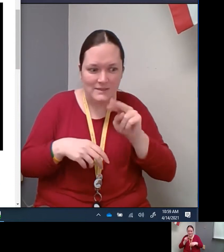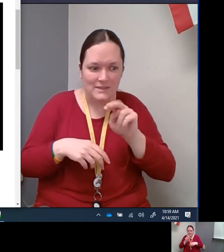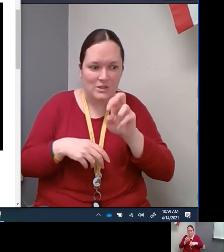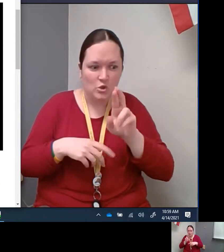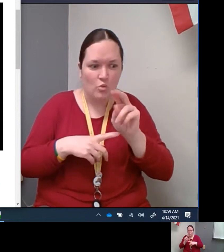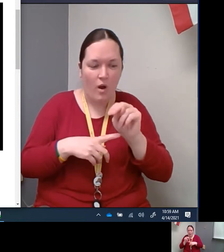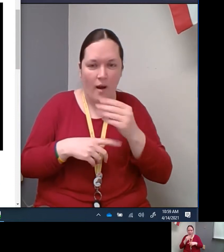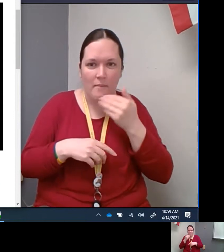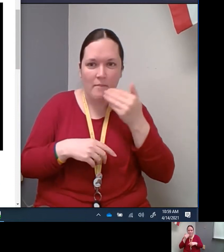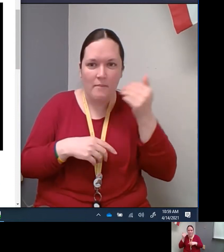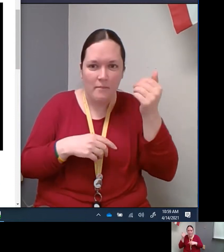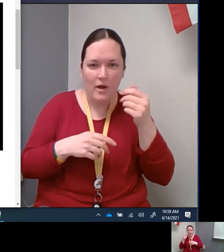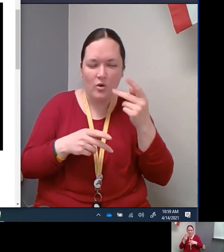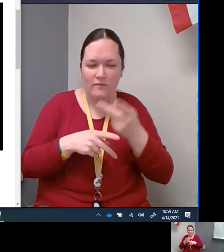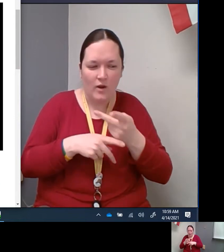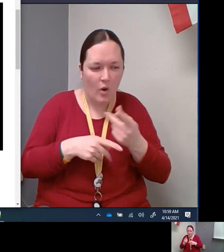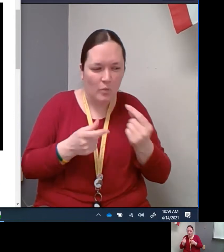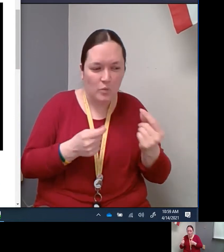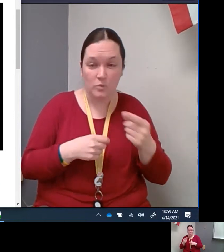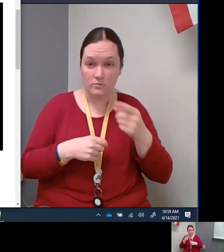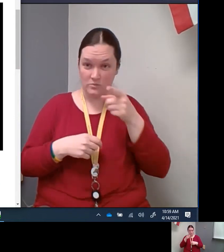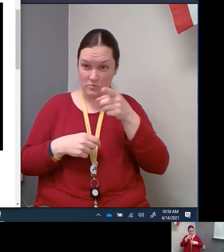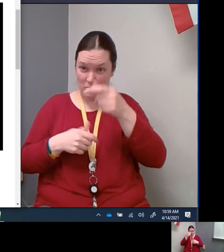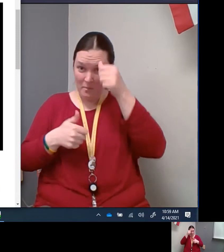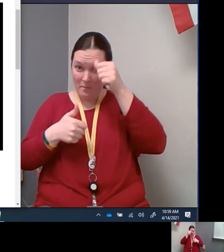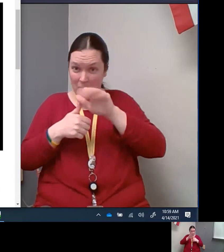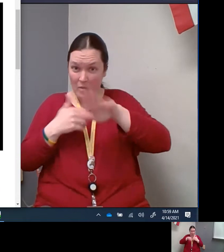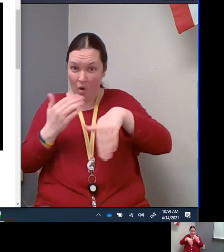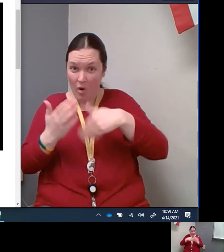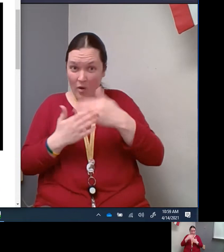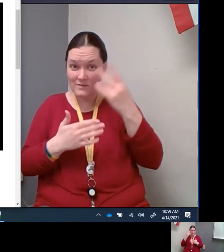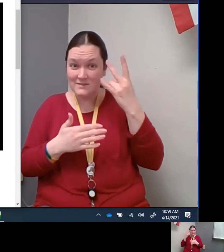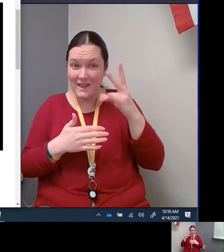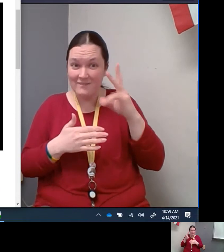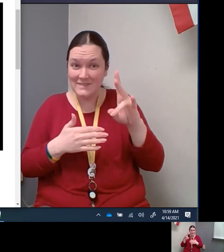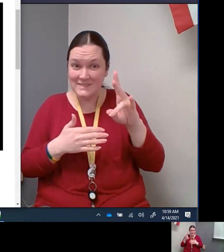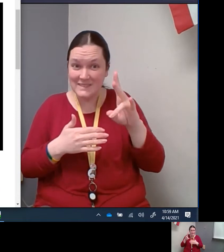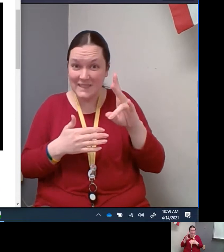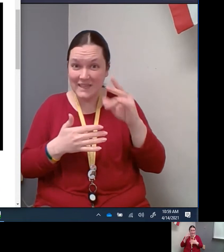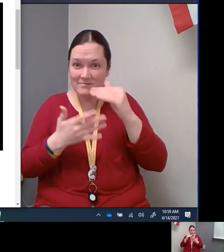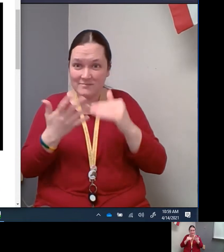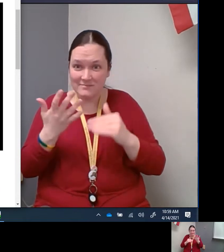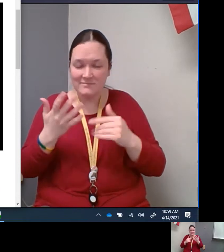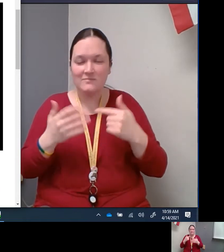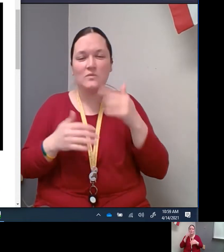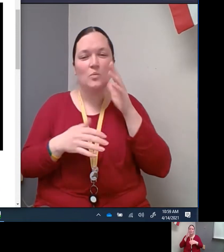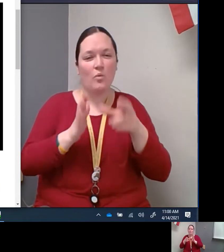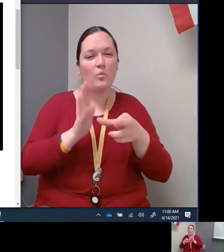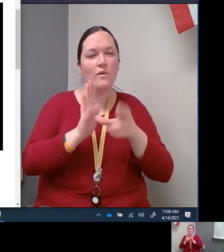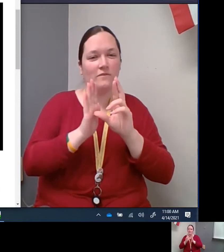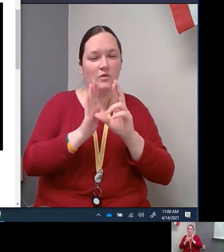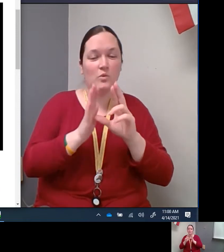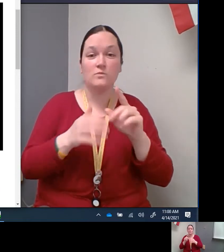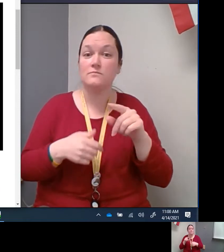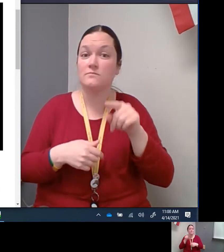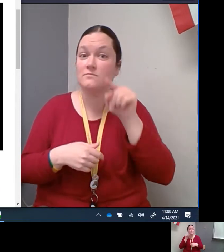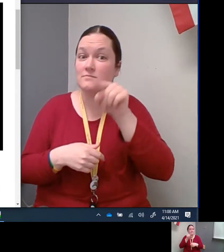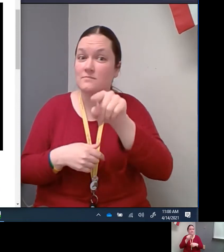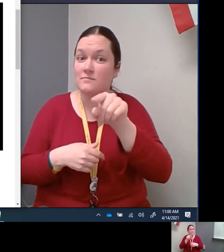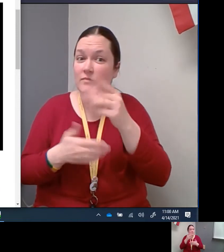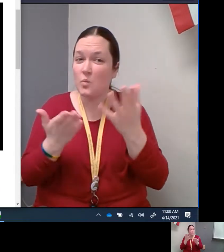did you do? Do you remember those 17 different structures and their functions? Well, it's time to review. So let's go through it. What's this one